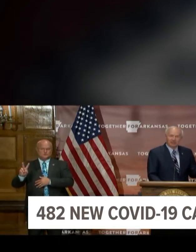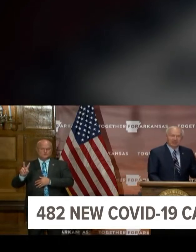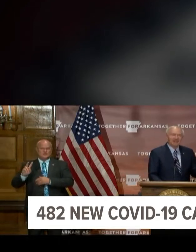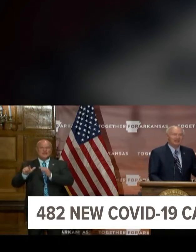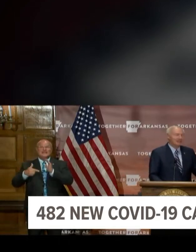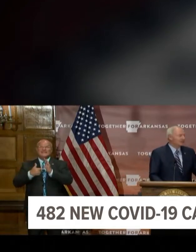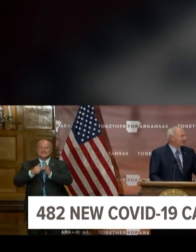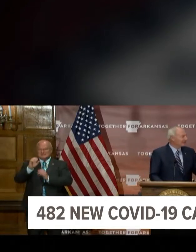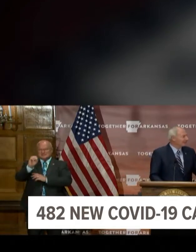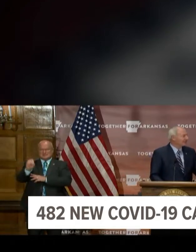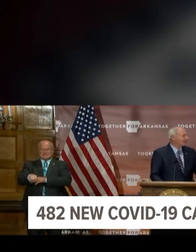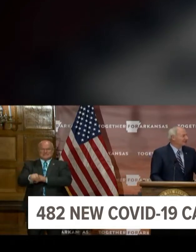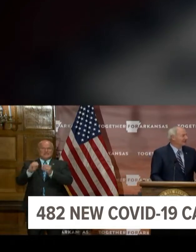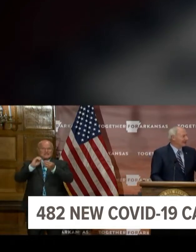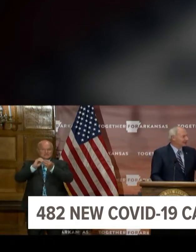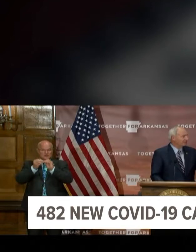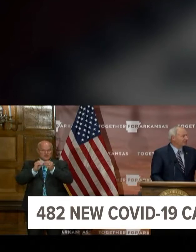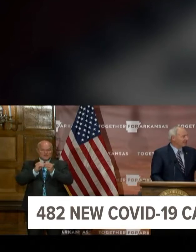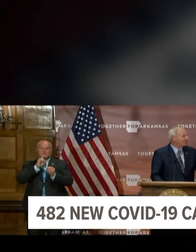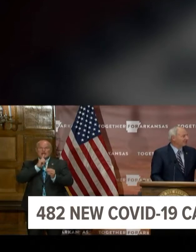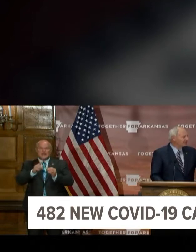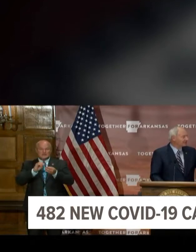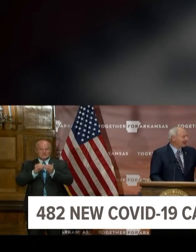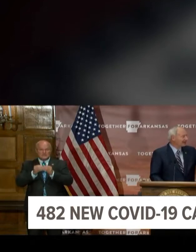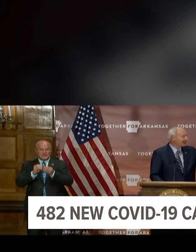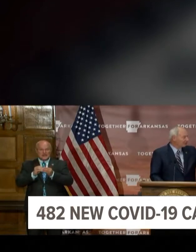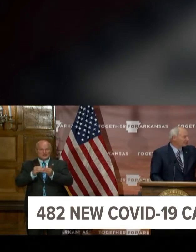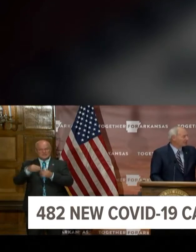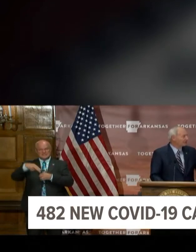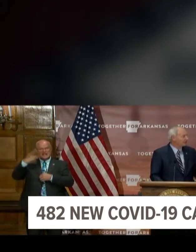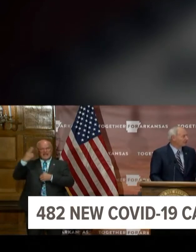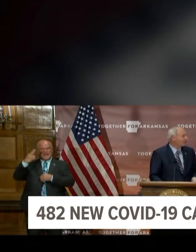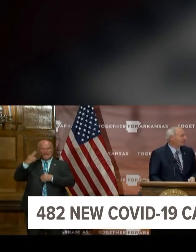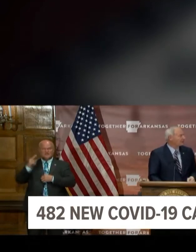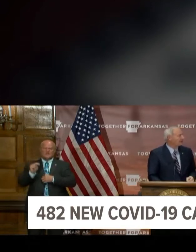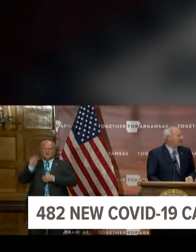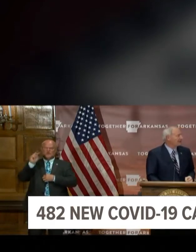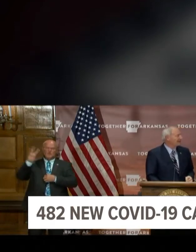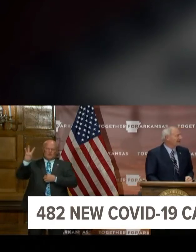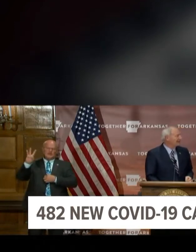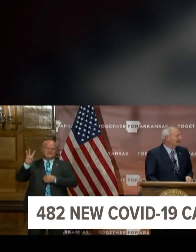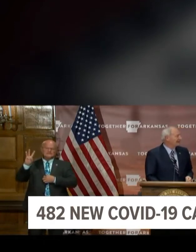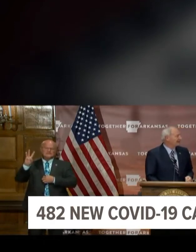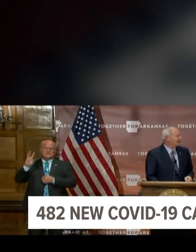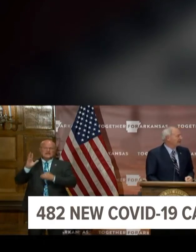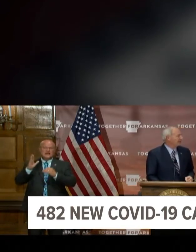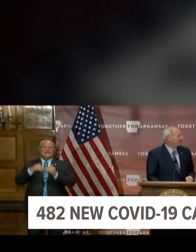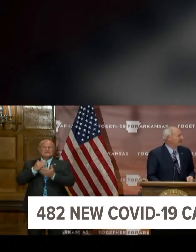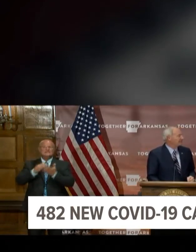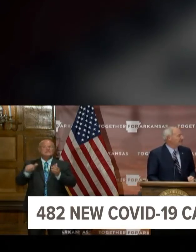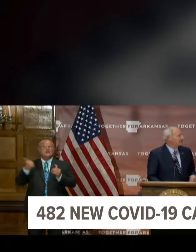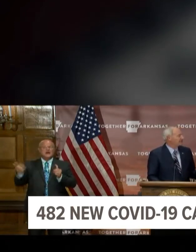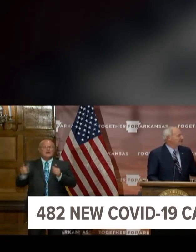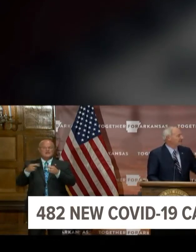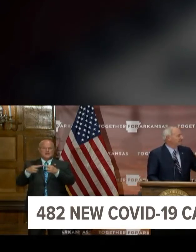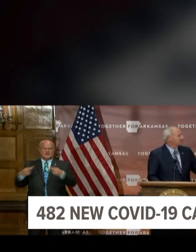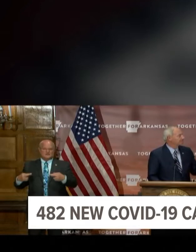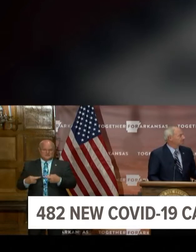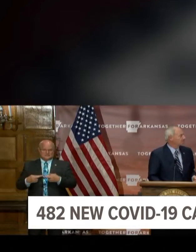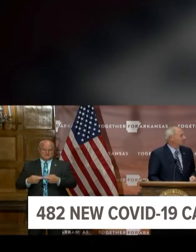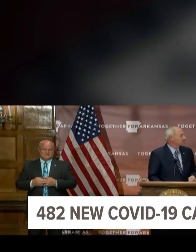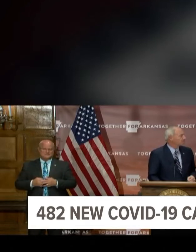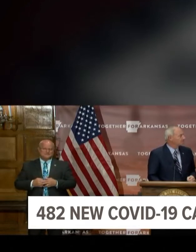is percentage, and so the numbers, the actual numbers is higher, of course, in the Northwest than in some of the other districts.